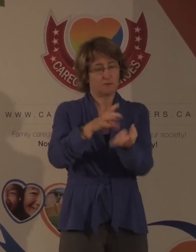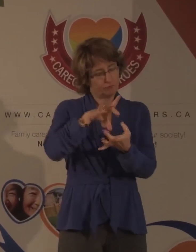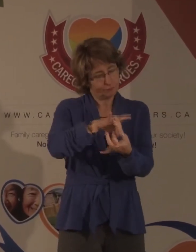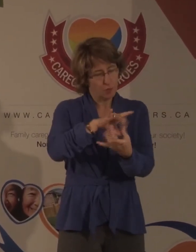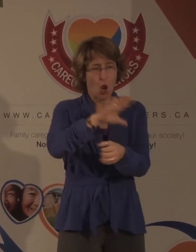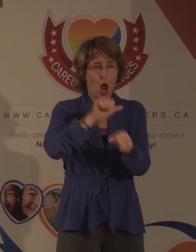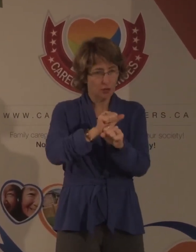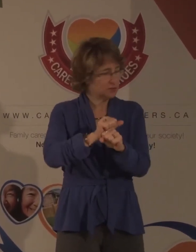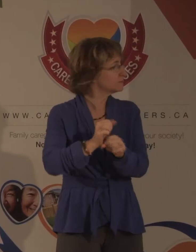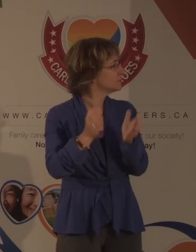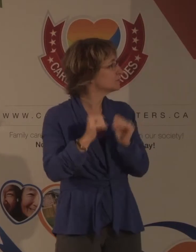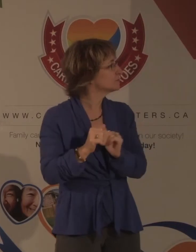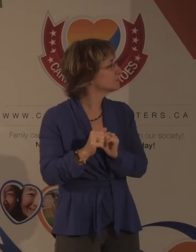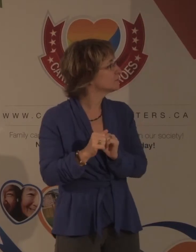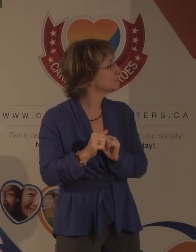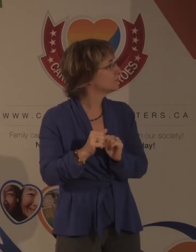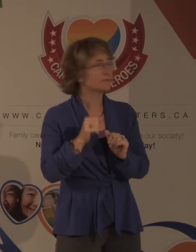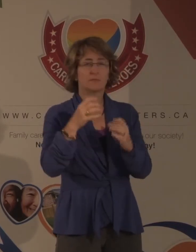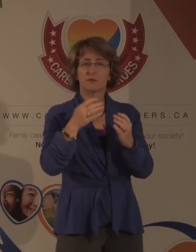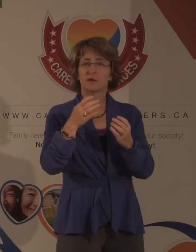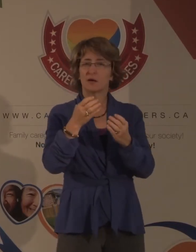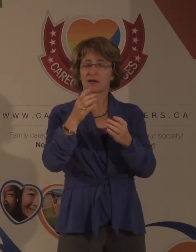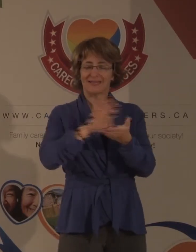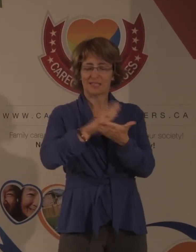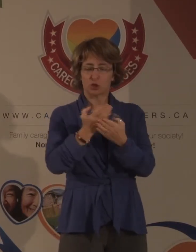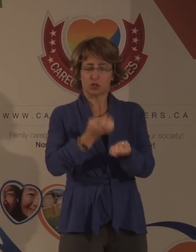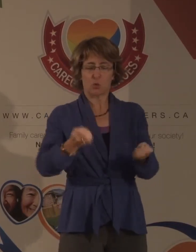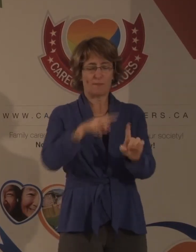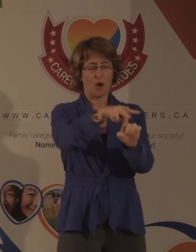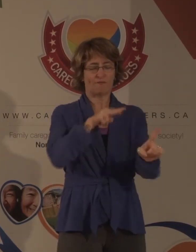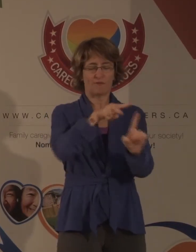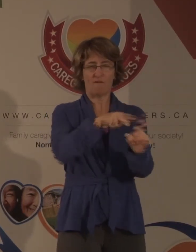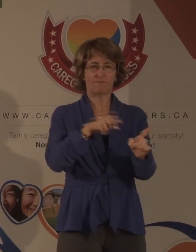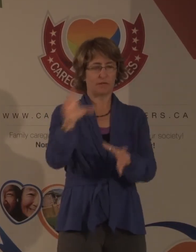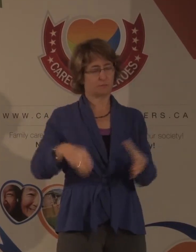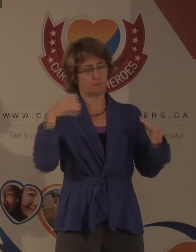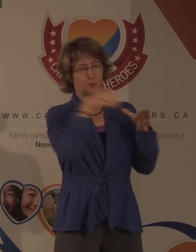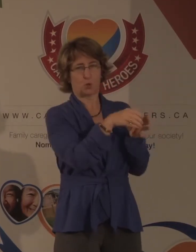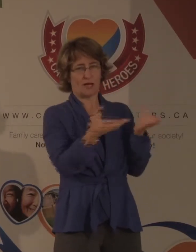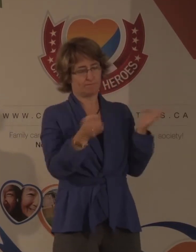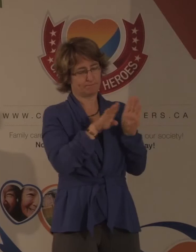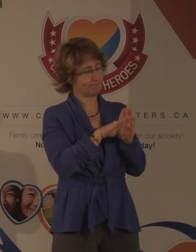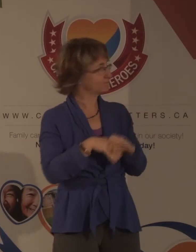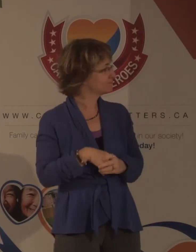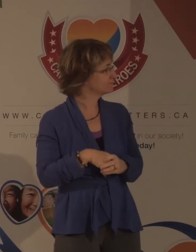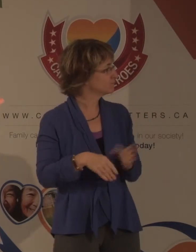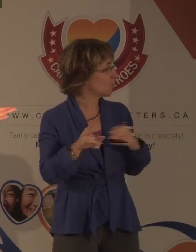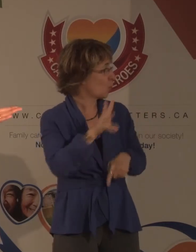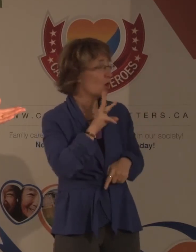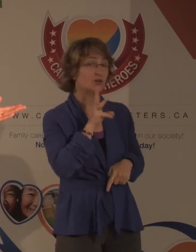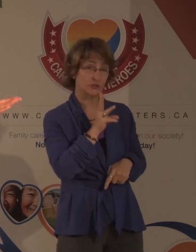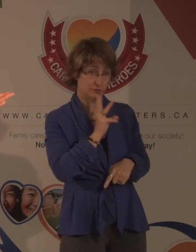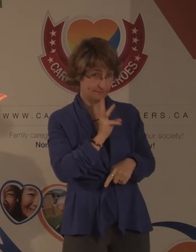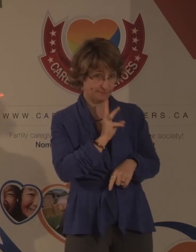that. Unplugging and putting away appliances, and locks on cabinets. Water, big thing